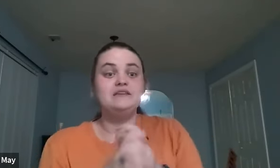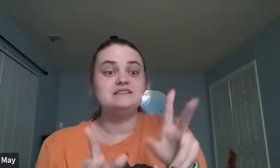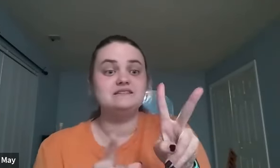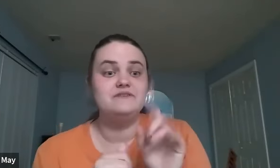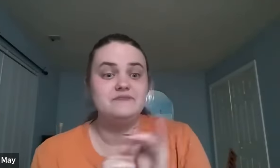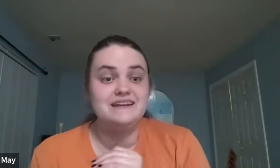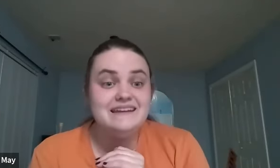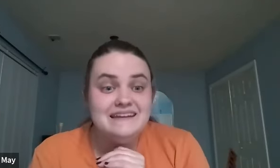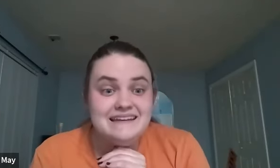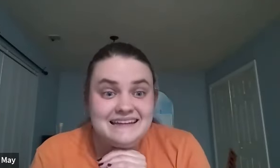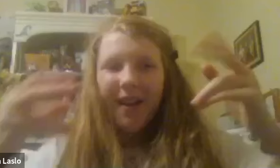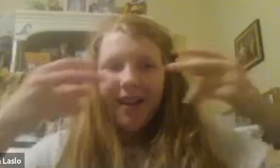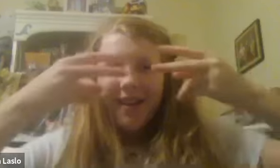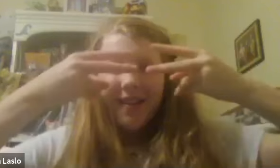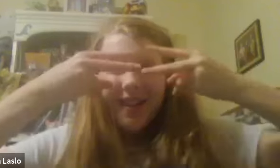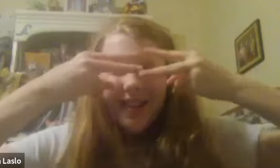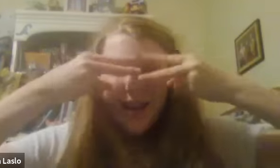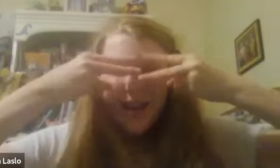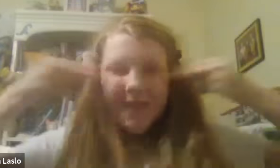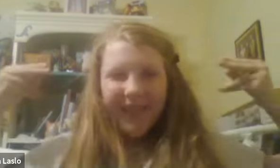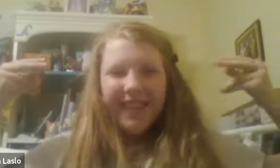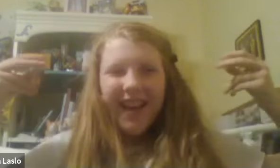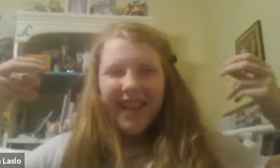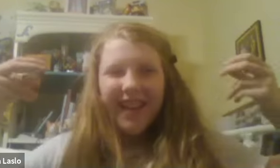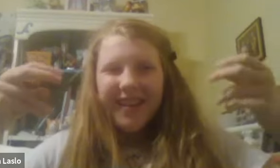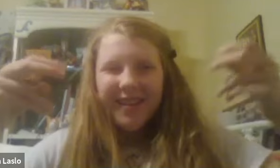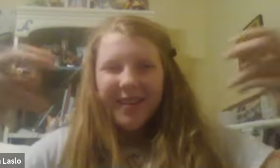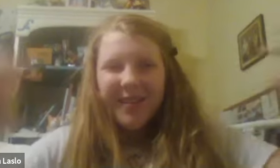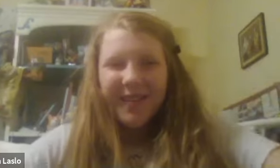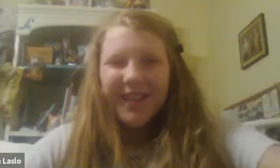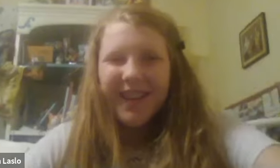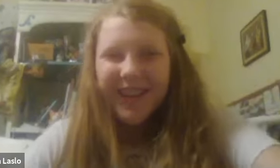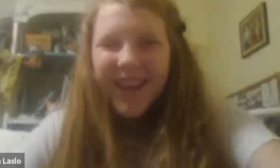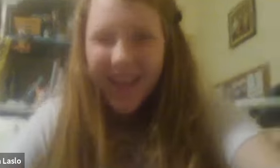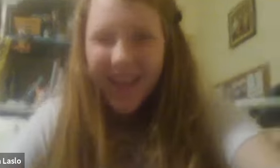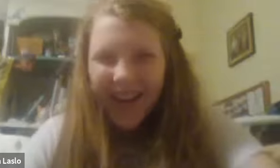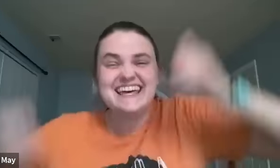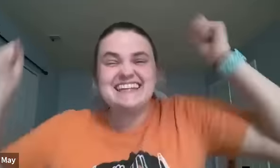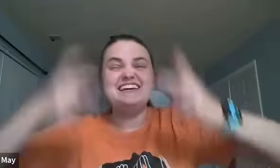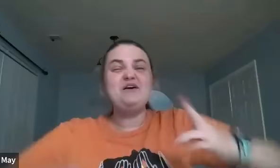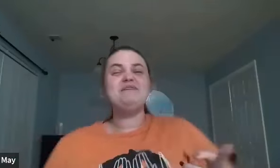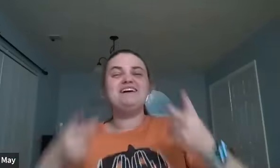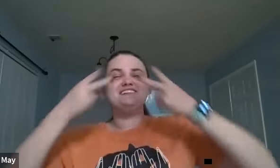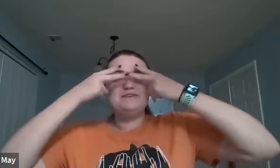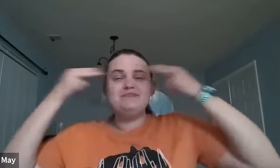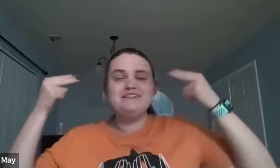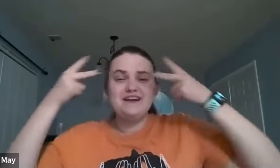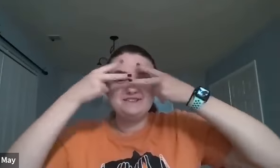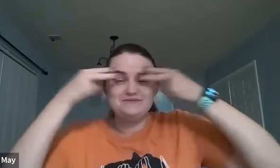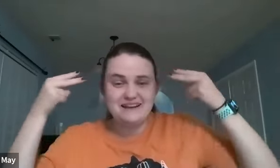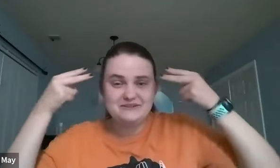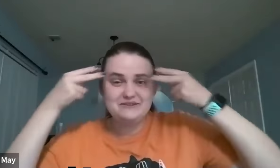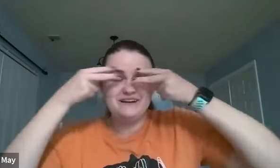Yes. The sign for raccoon is something like that. I think I just Googled it. Yes, that's it. Oh my gosh, I completely forgot. So